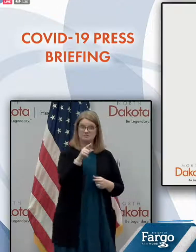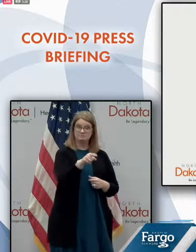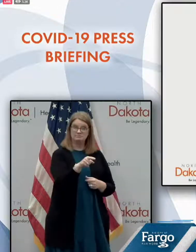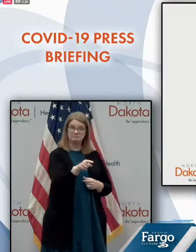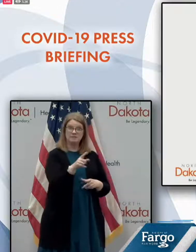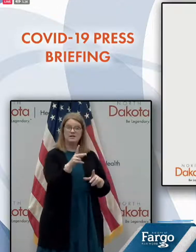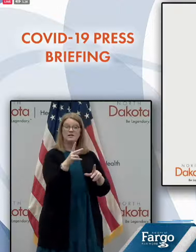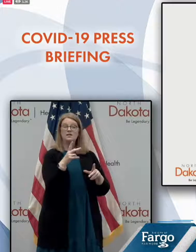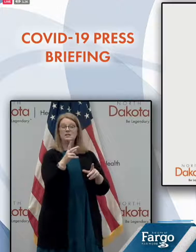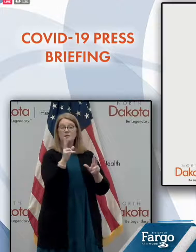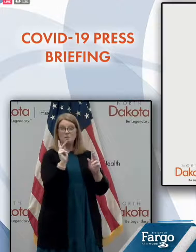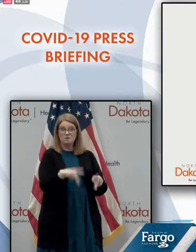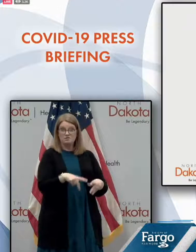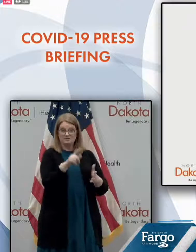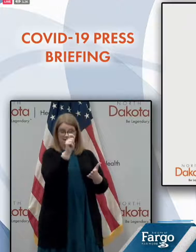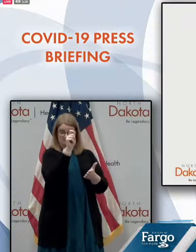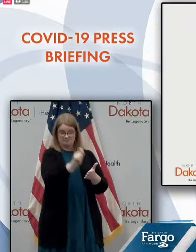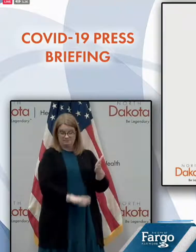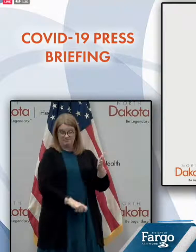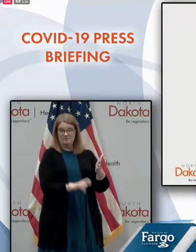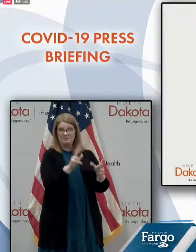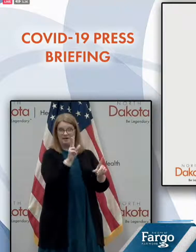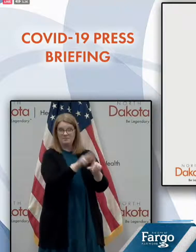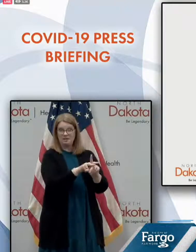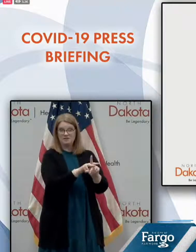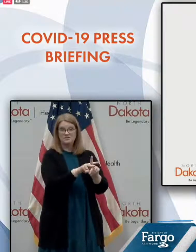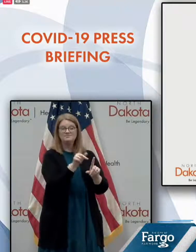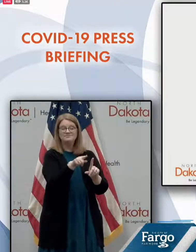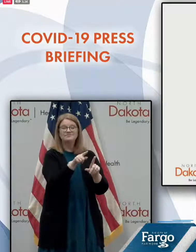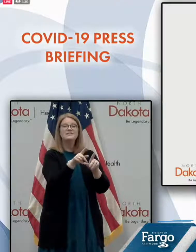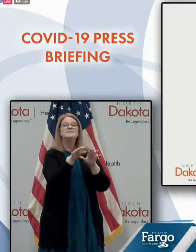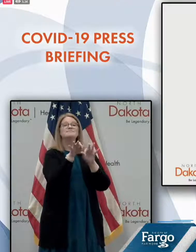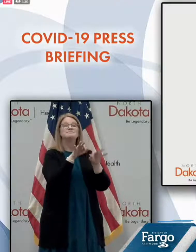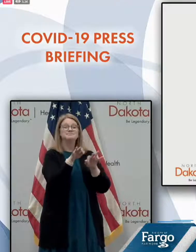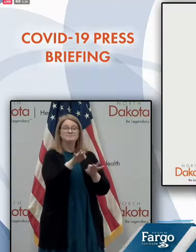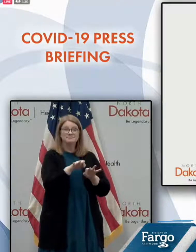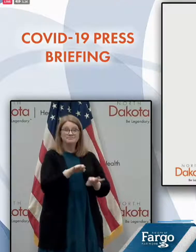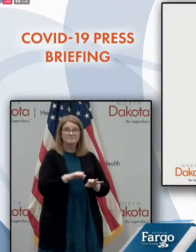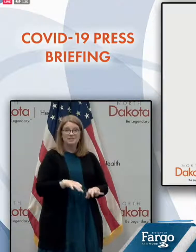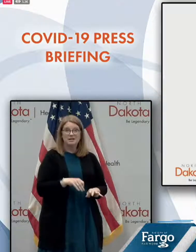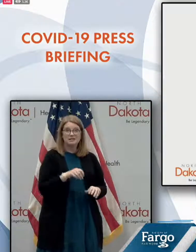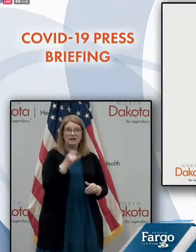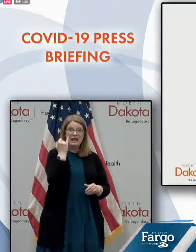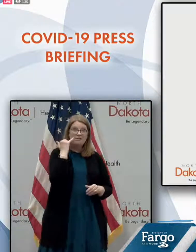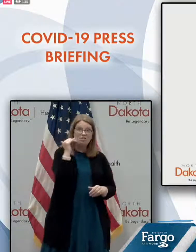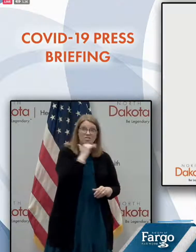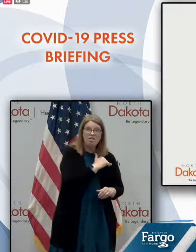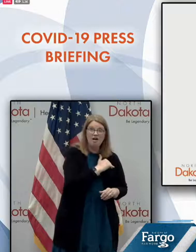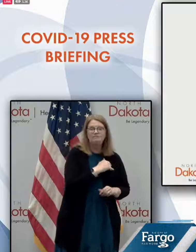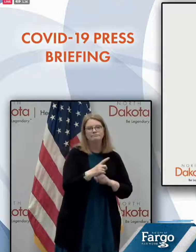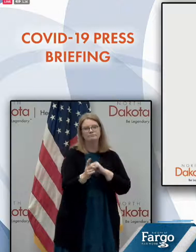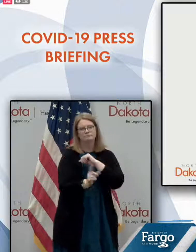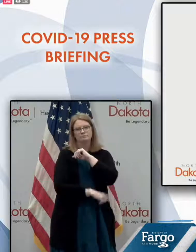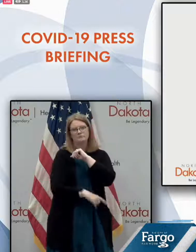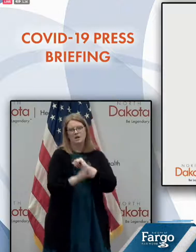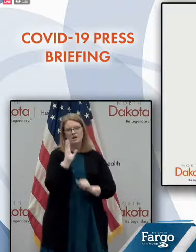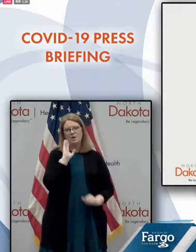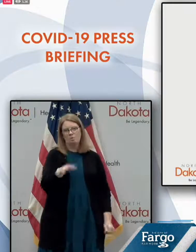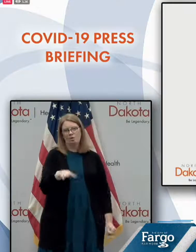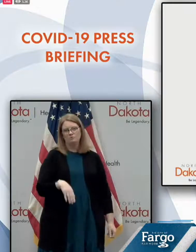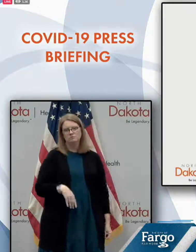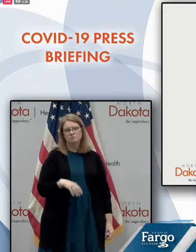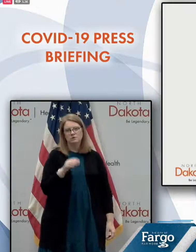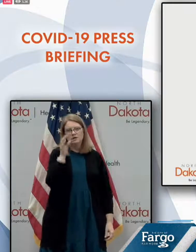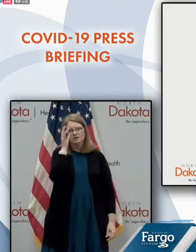is directly connected to investment control, as certified under criminal penalty. There are also resources available to